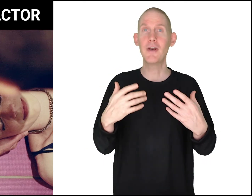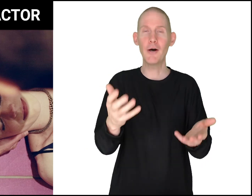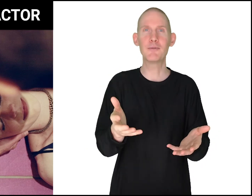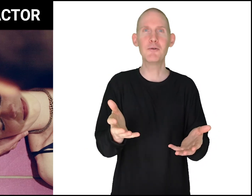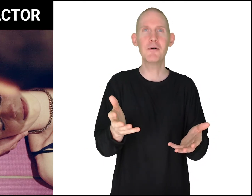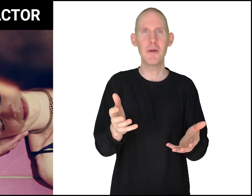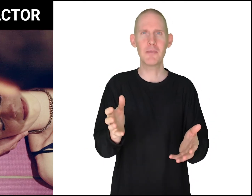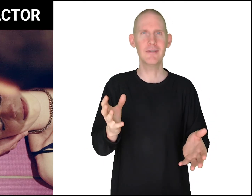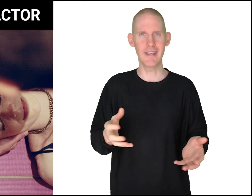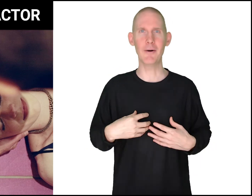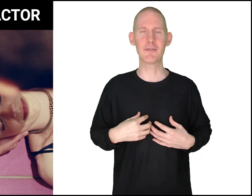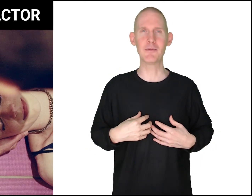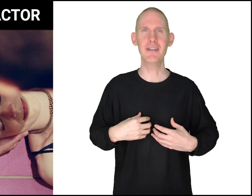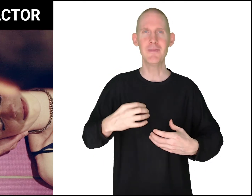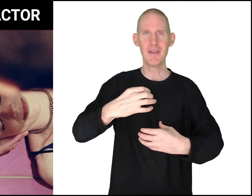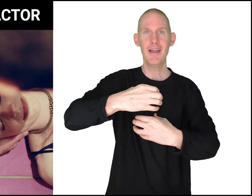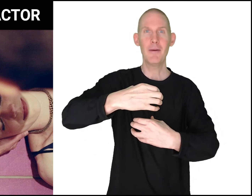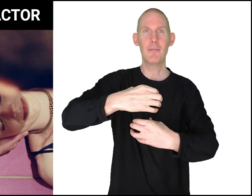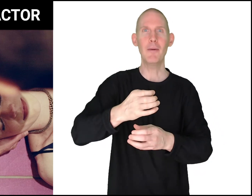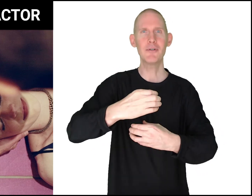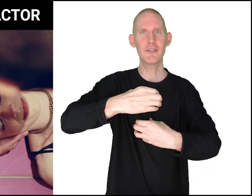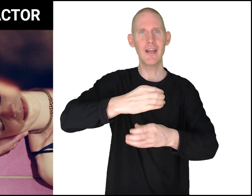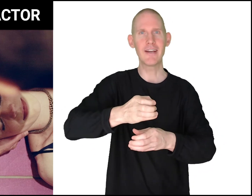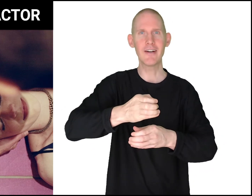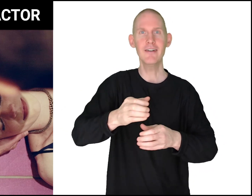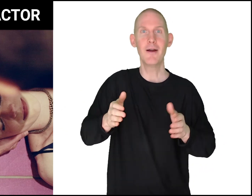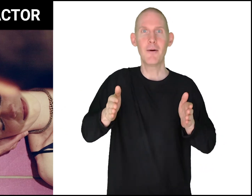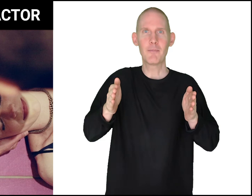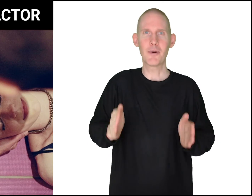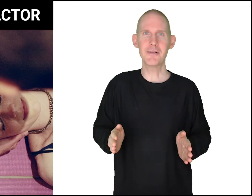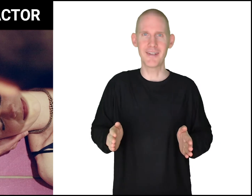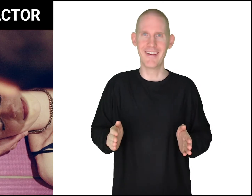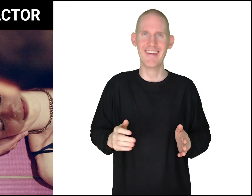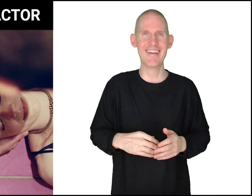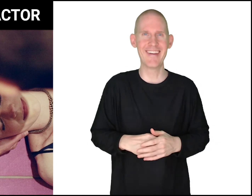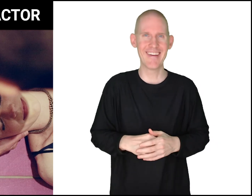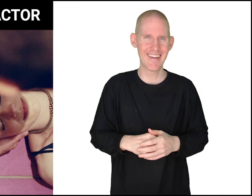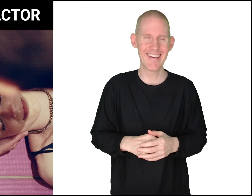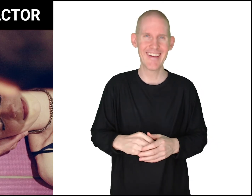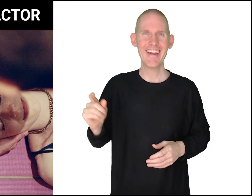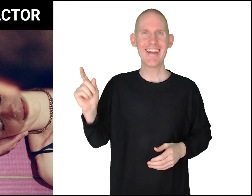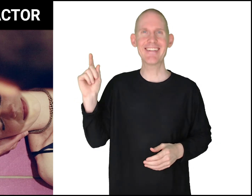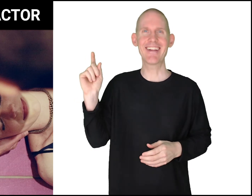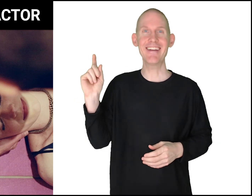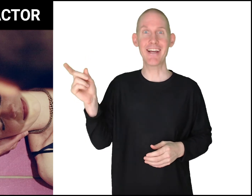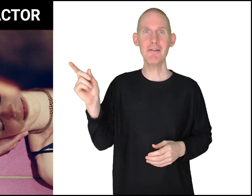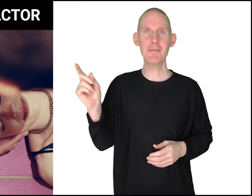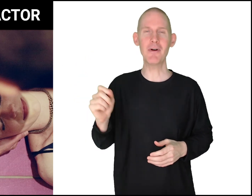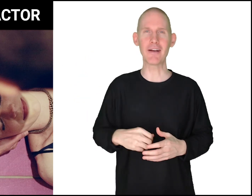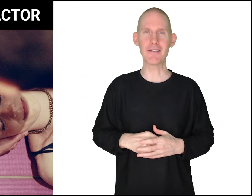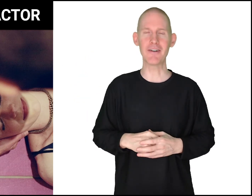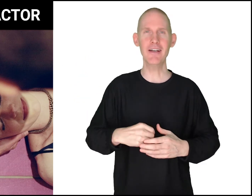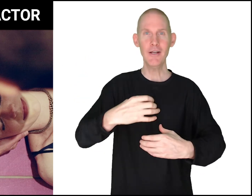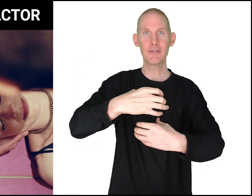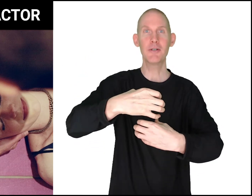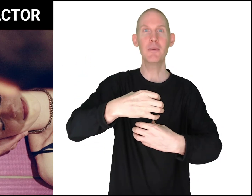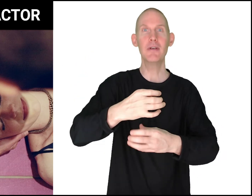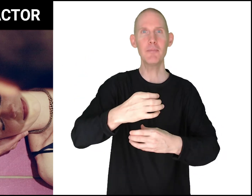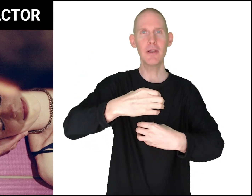helps you remember, it helps me. Pepper shaker person is like chiropractor, right? So you're